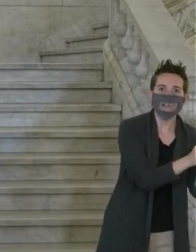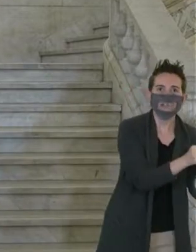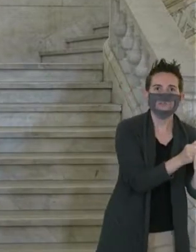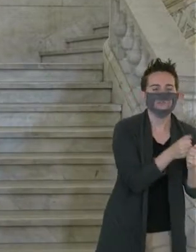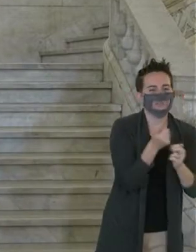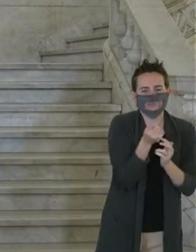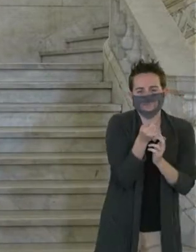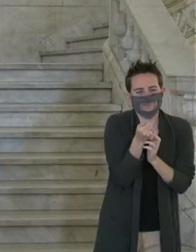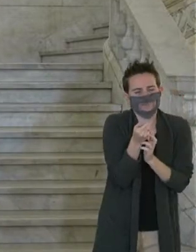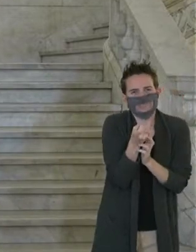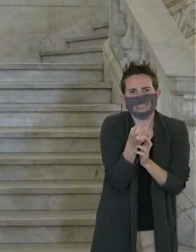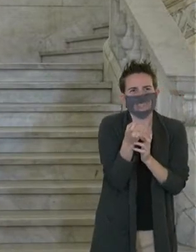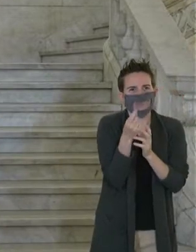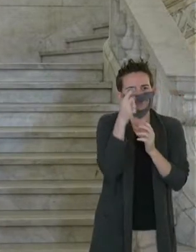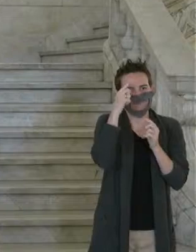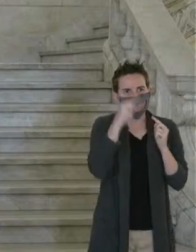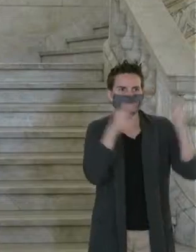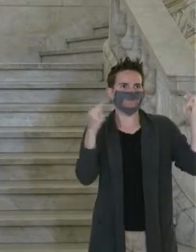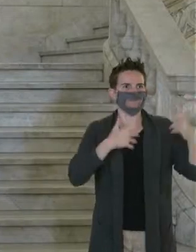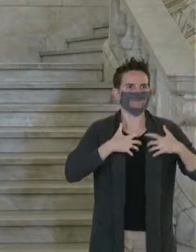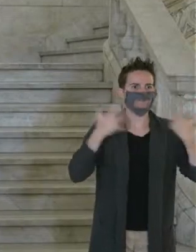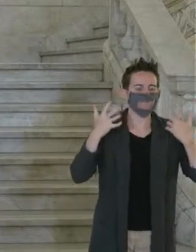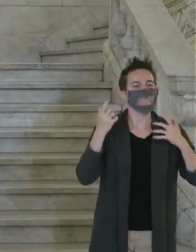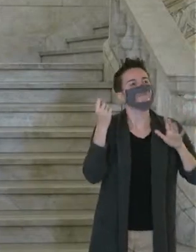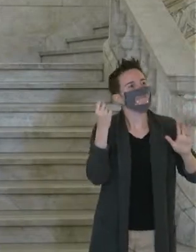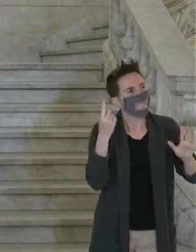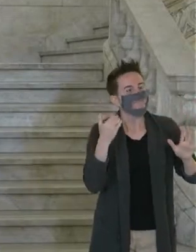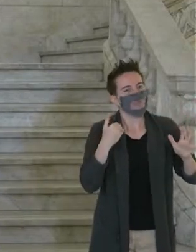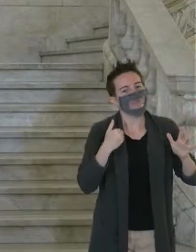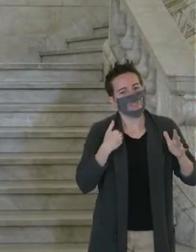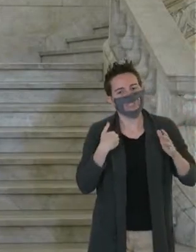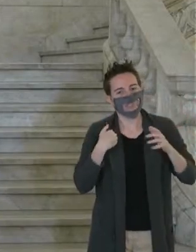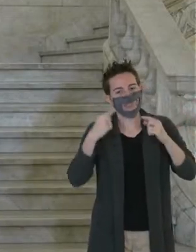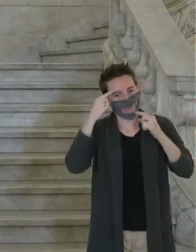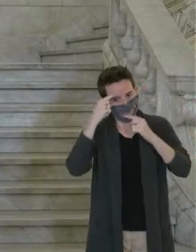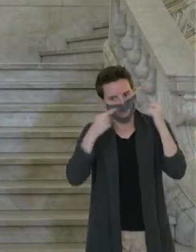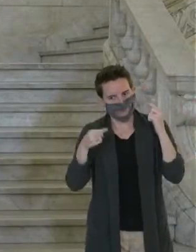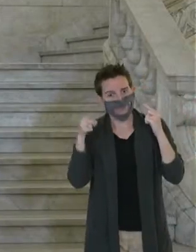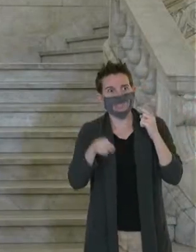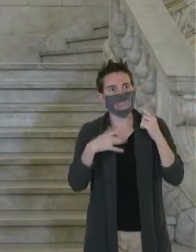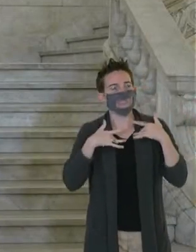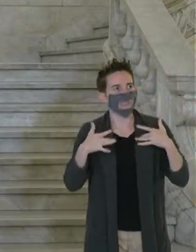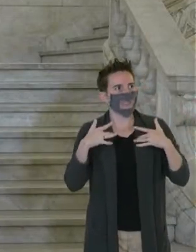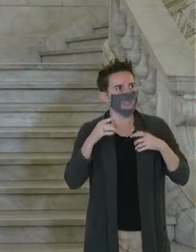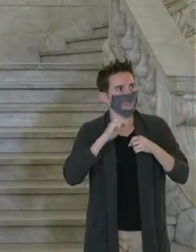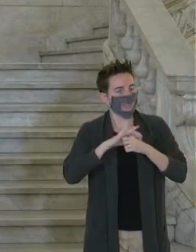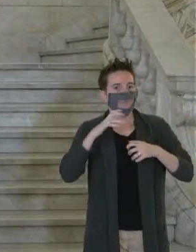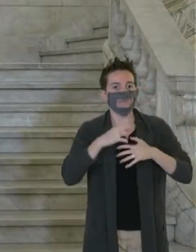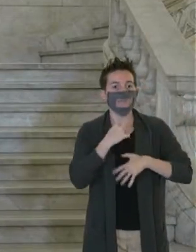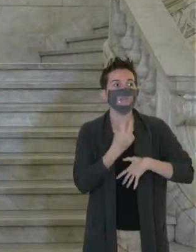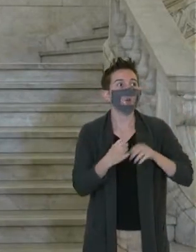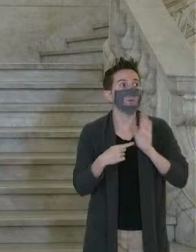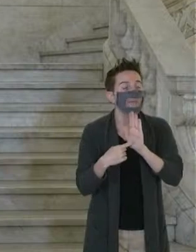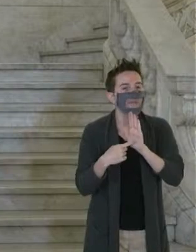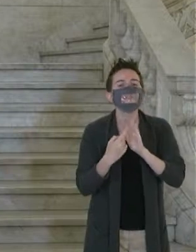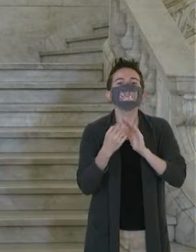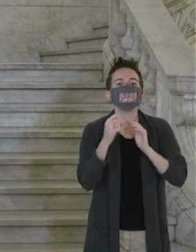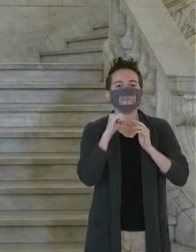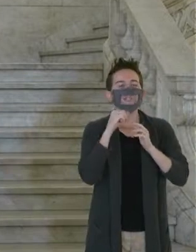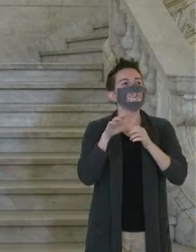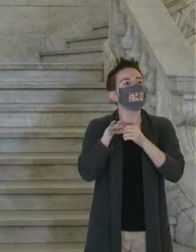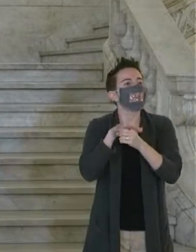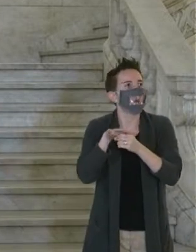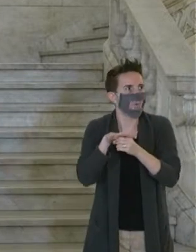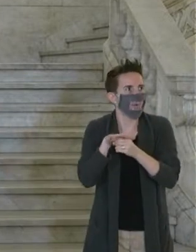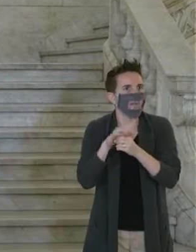little dissent. Although when there is dissent, it is certainly vocal. It is not representative, and most people just want to